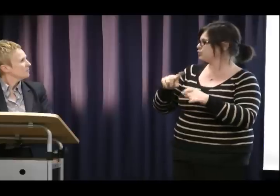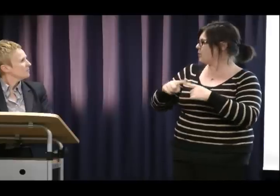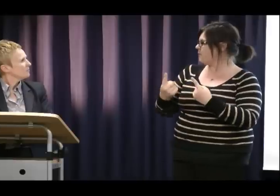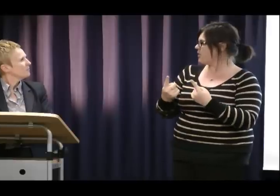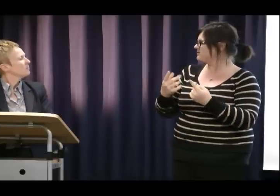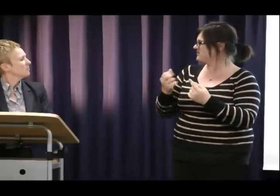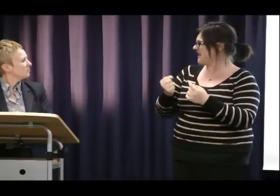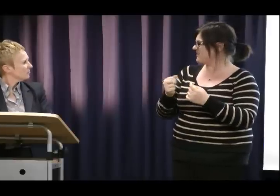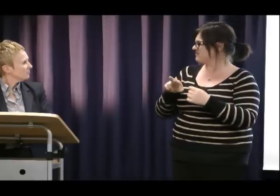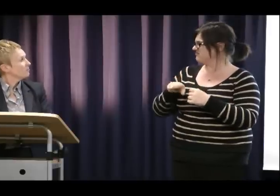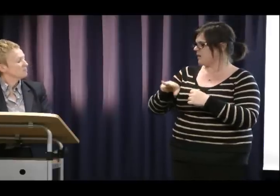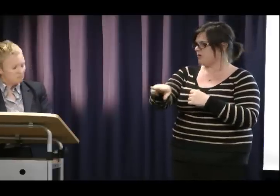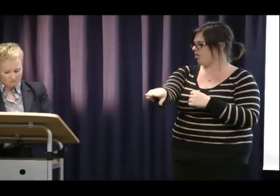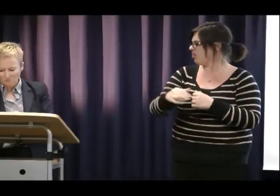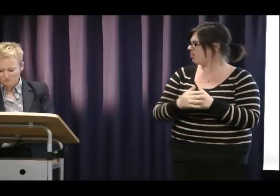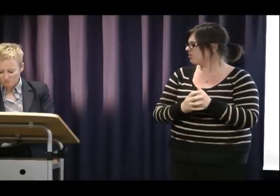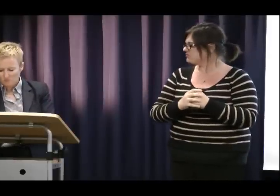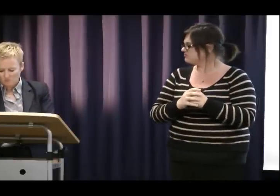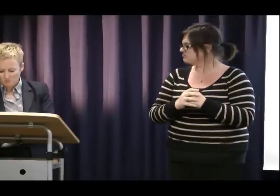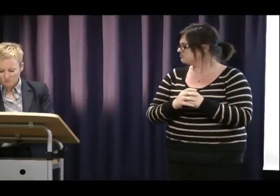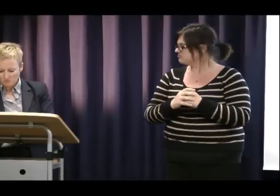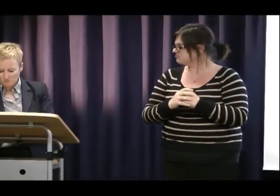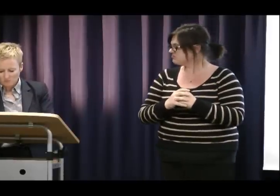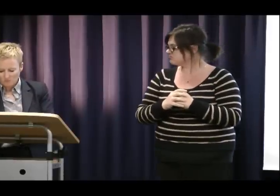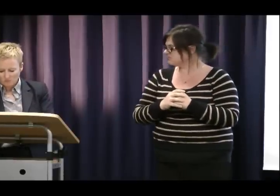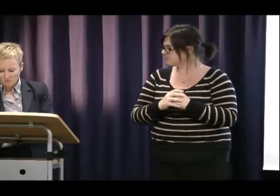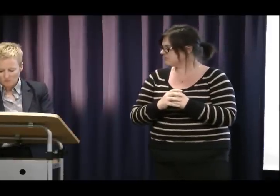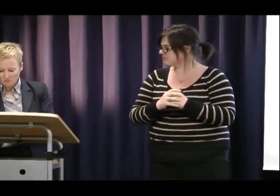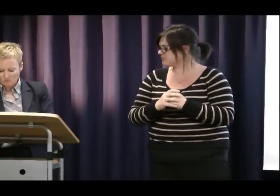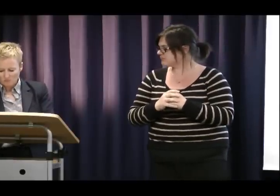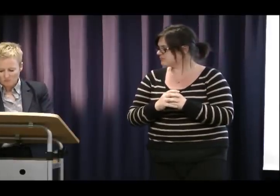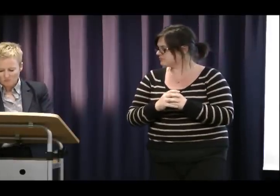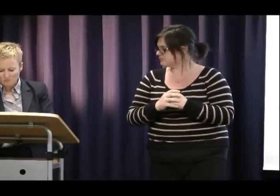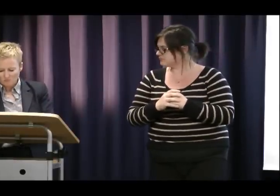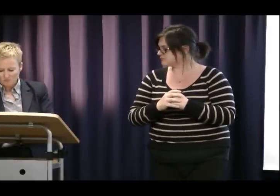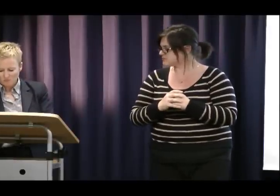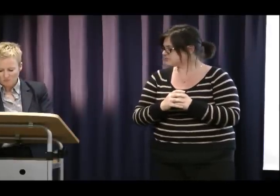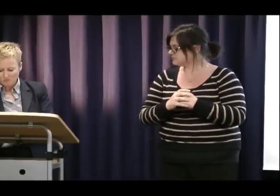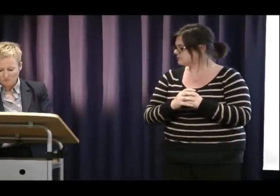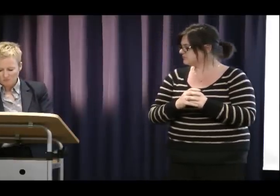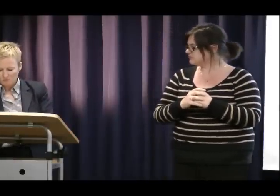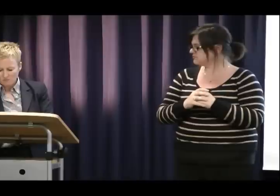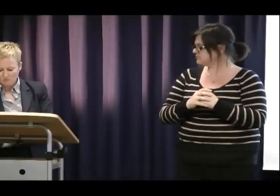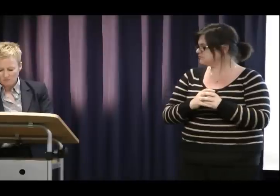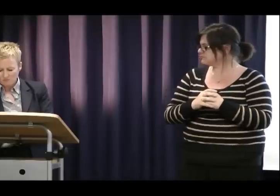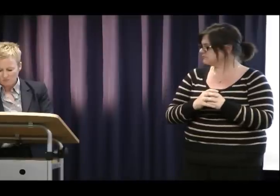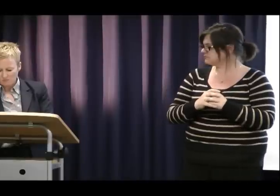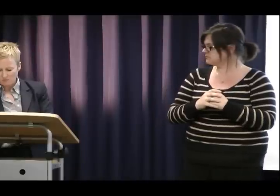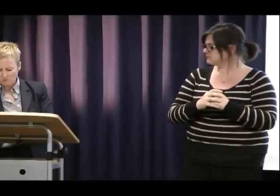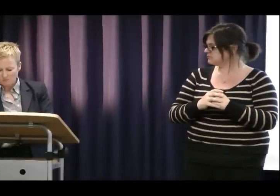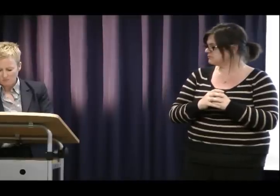be a different building because we've already got that centre, there's no point in duplicating that.